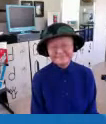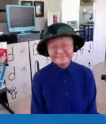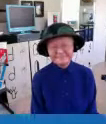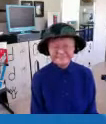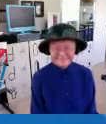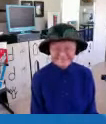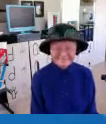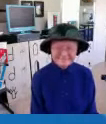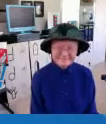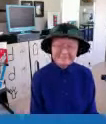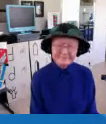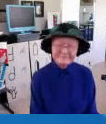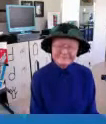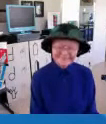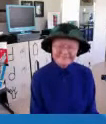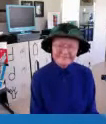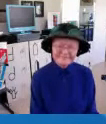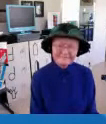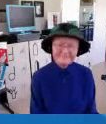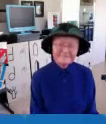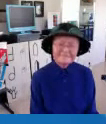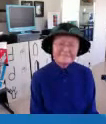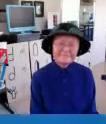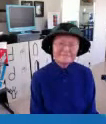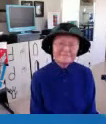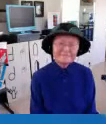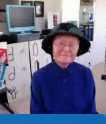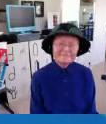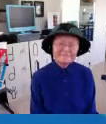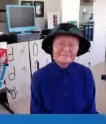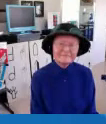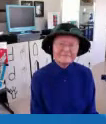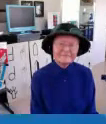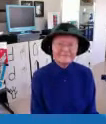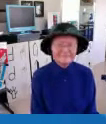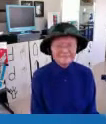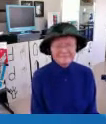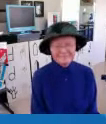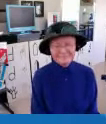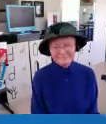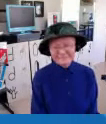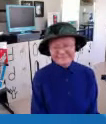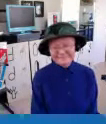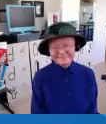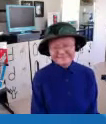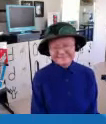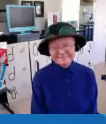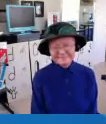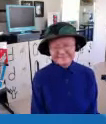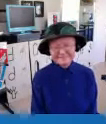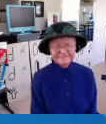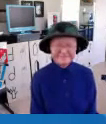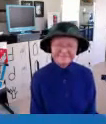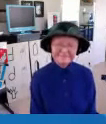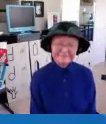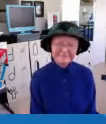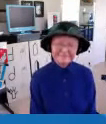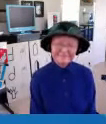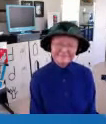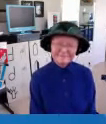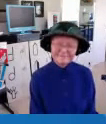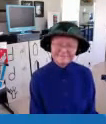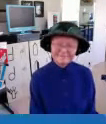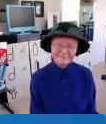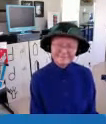interesting, I think. Okay, the last thing that I'm going to show you is body parts. So we're going to look at, just because I